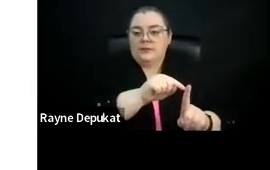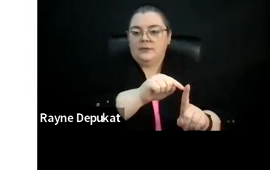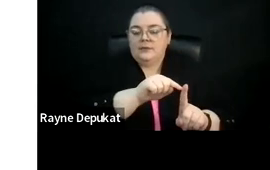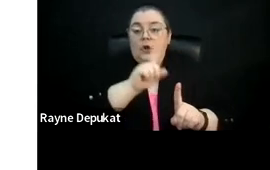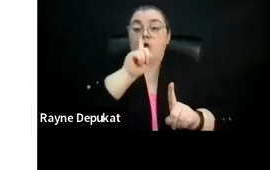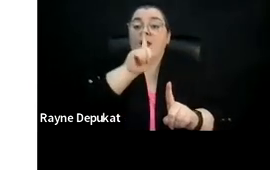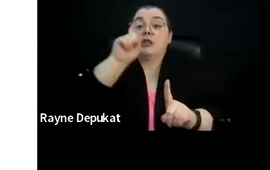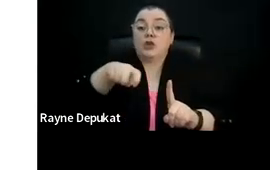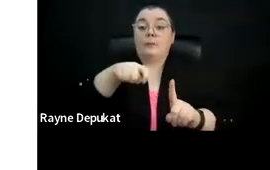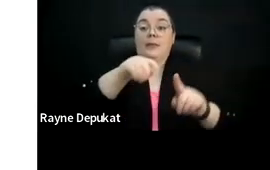service.